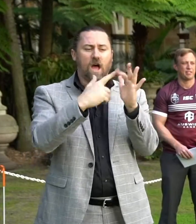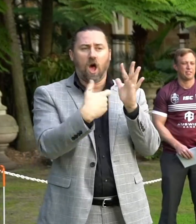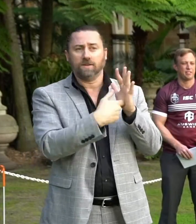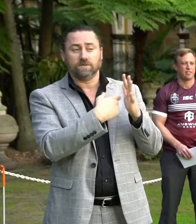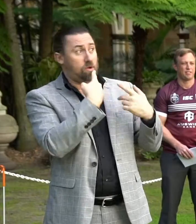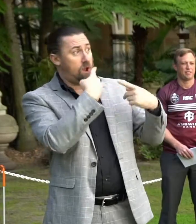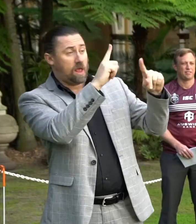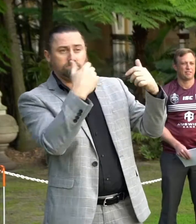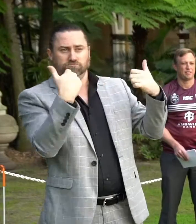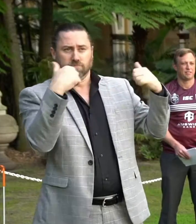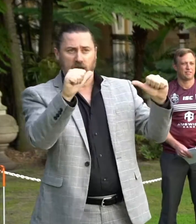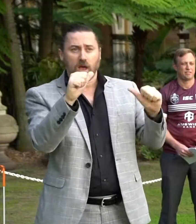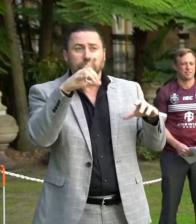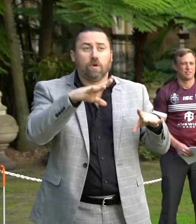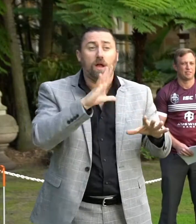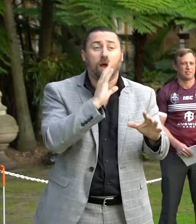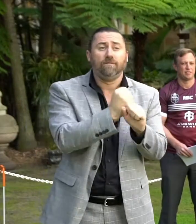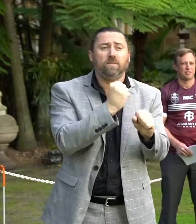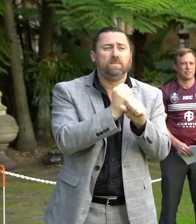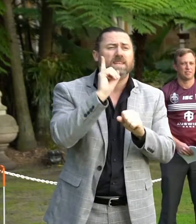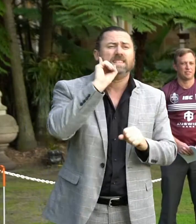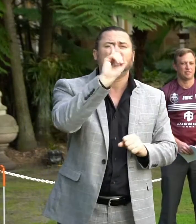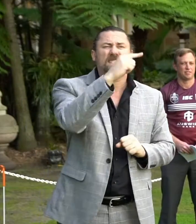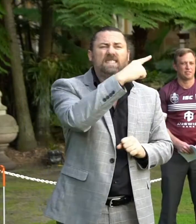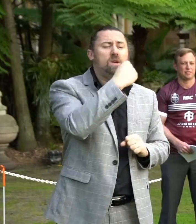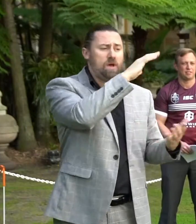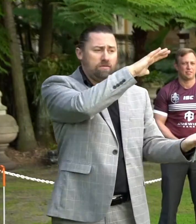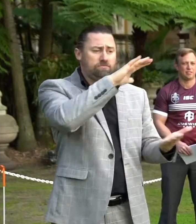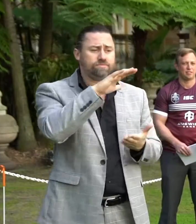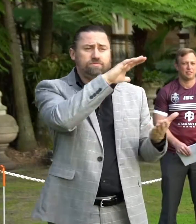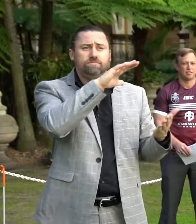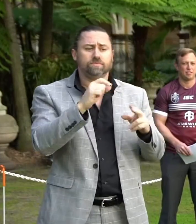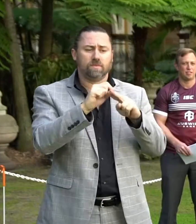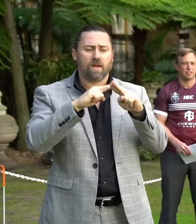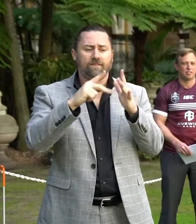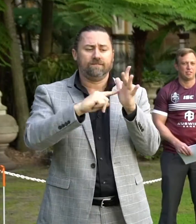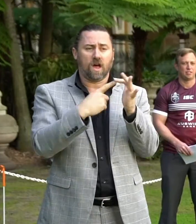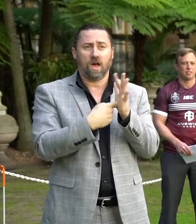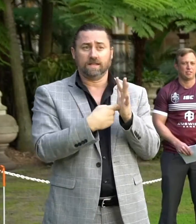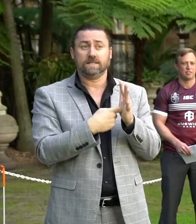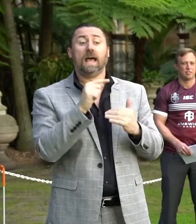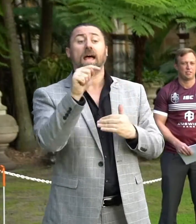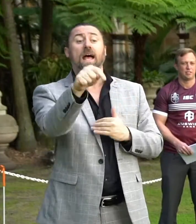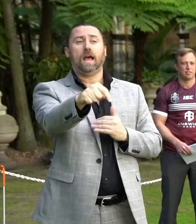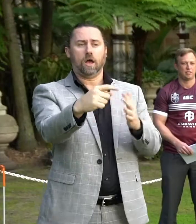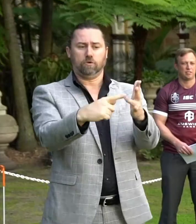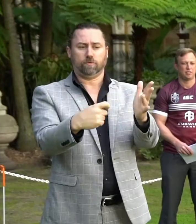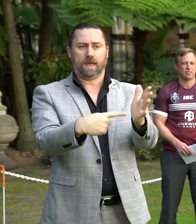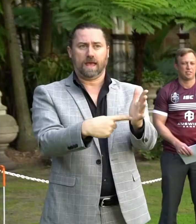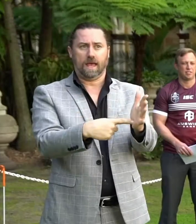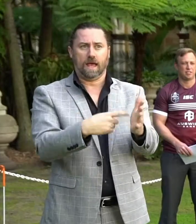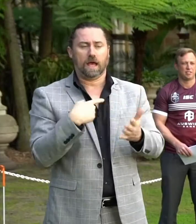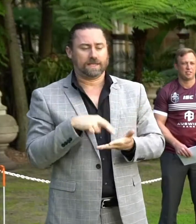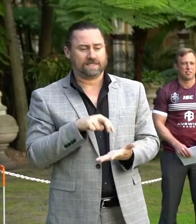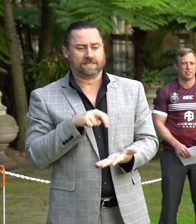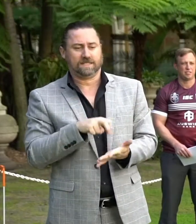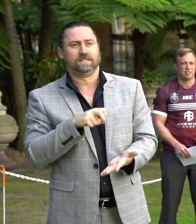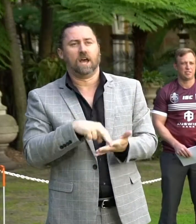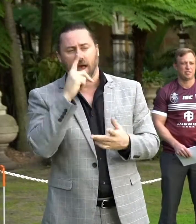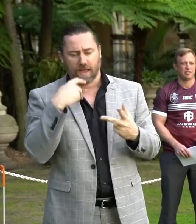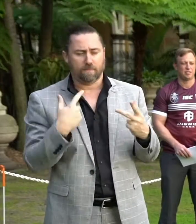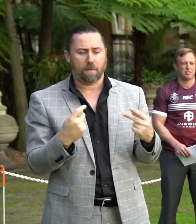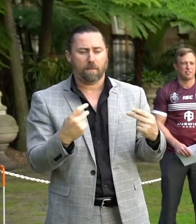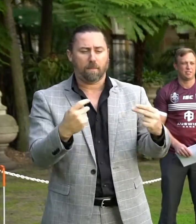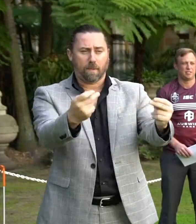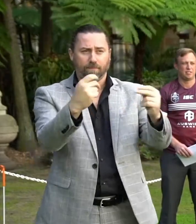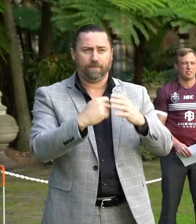out overnight saying they're expecting more Pfizer to arrive in October, which is very welcome news. In the meantime, what we're